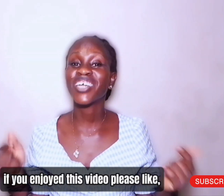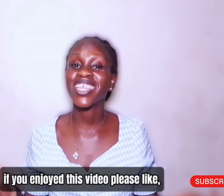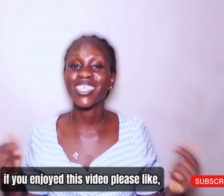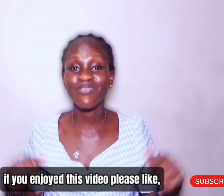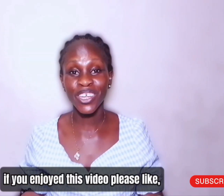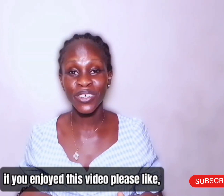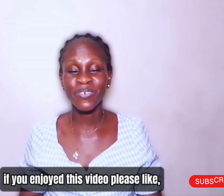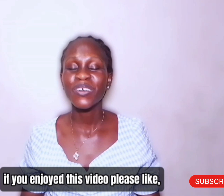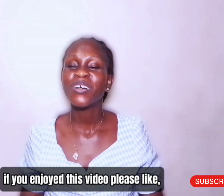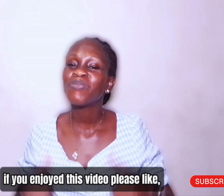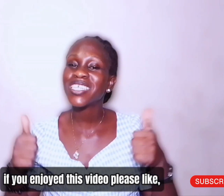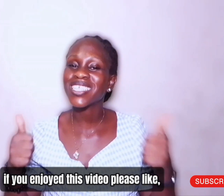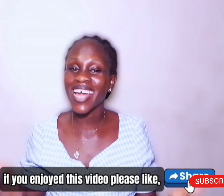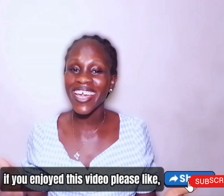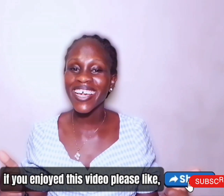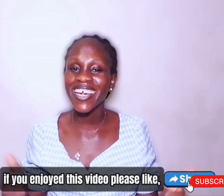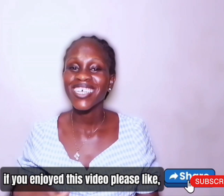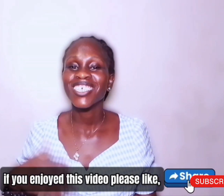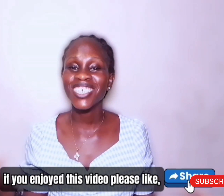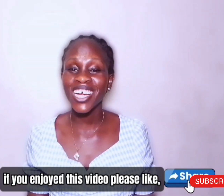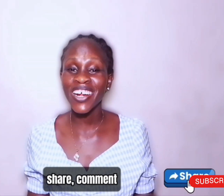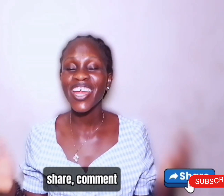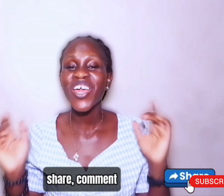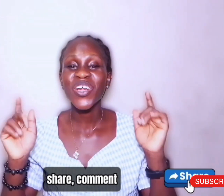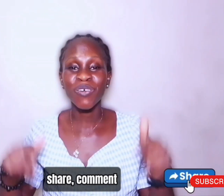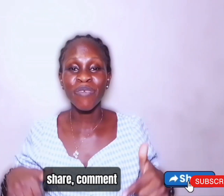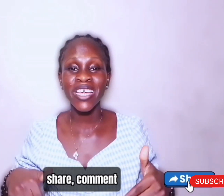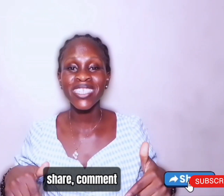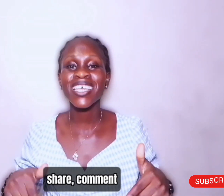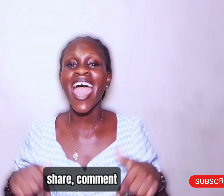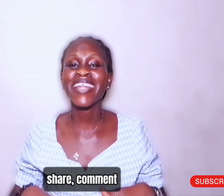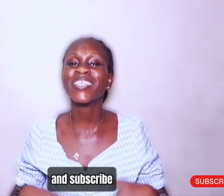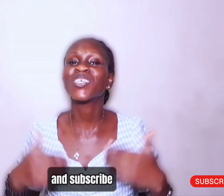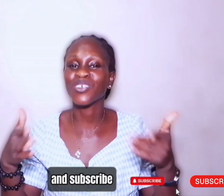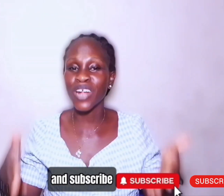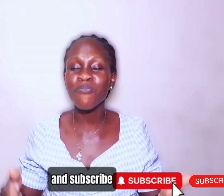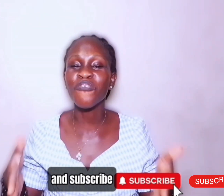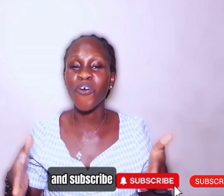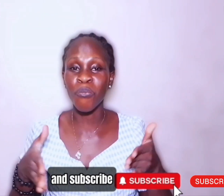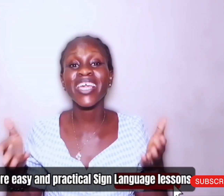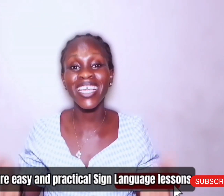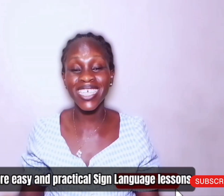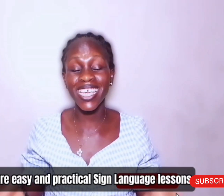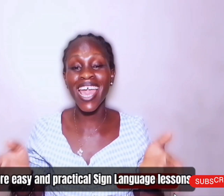this video, please like, share, comment, and subscribe for more easy and